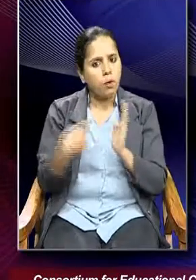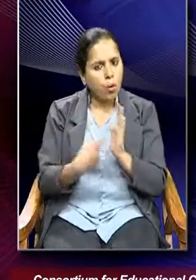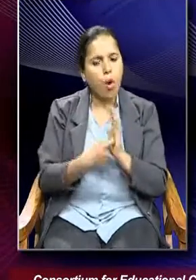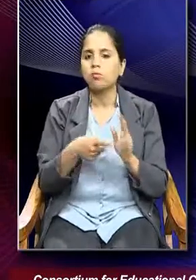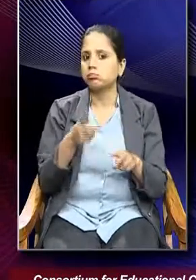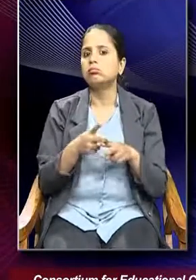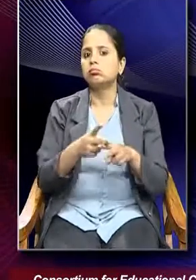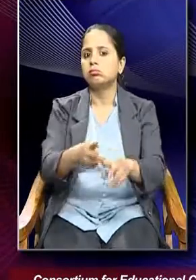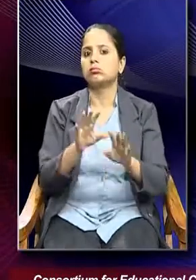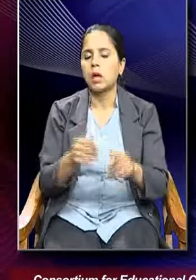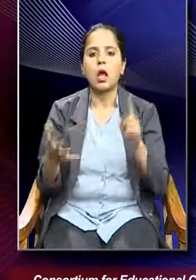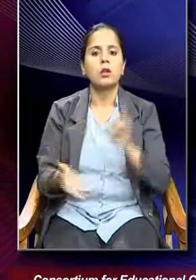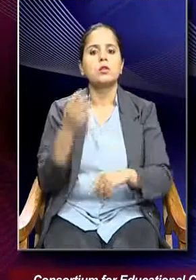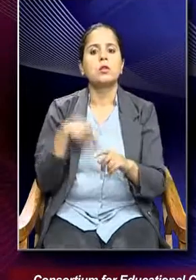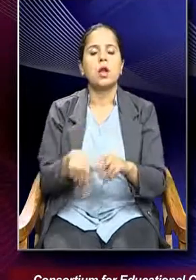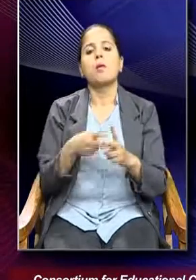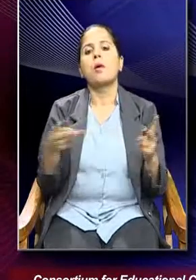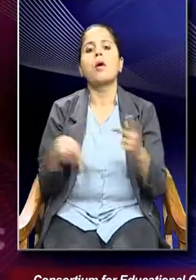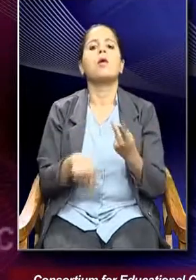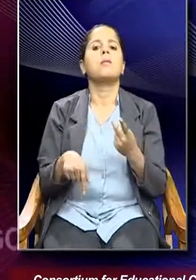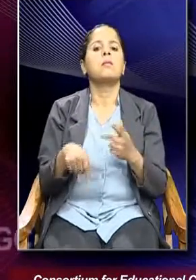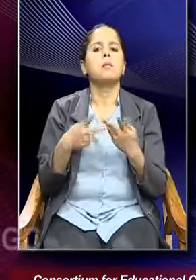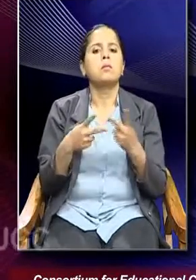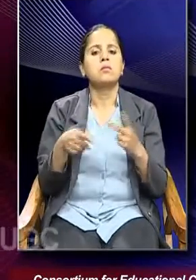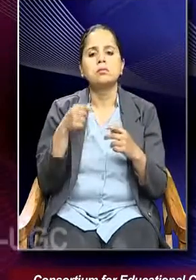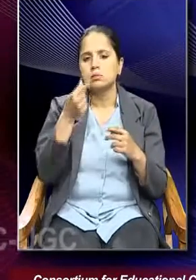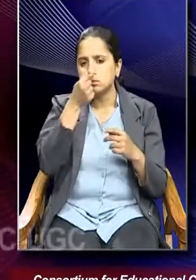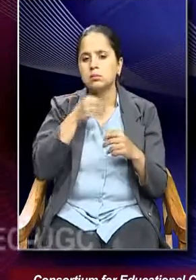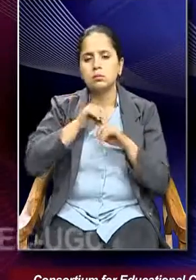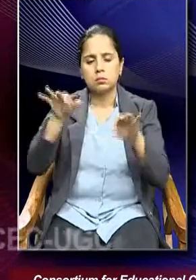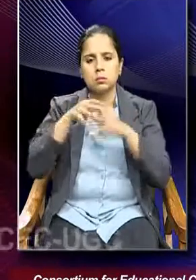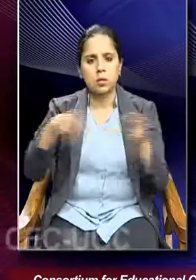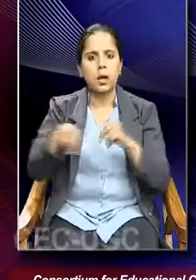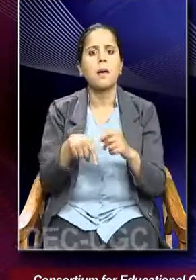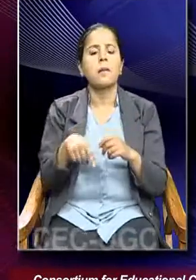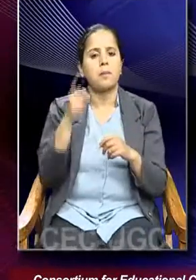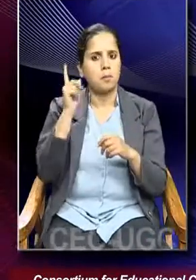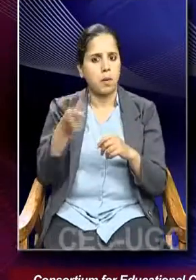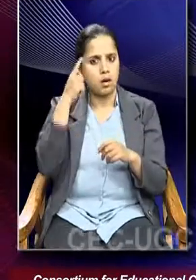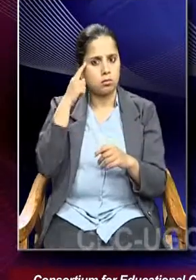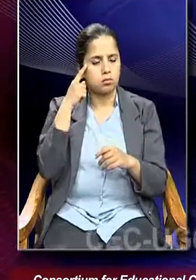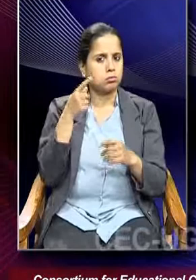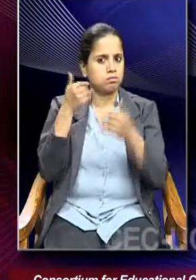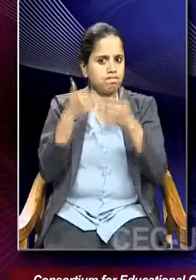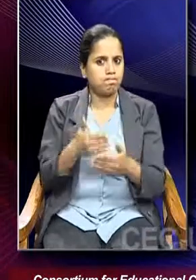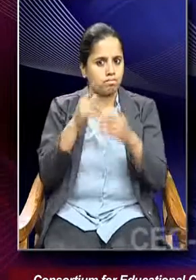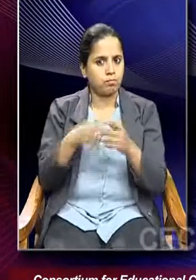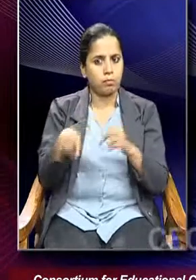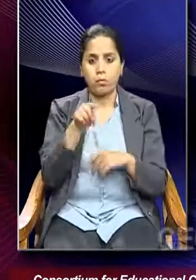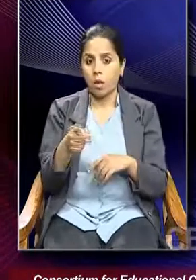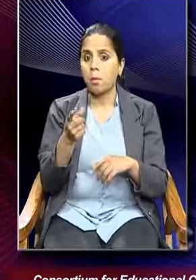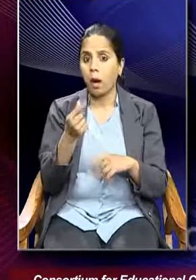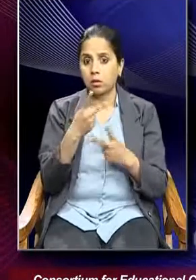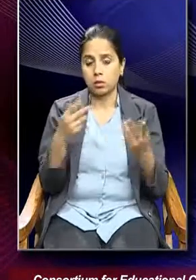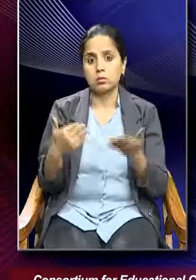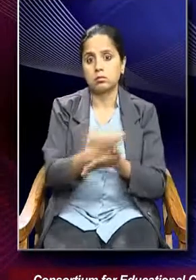to achieve the pollution control targets at the minimum cost, and that is definitely cost effective as compared to the command